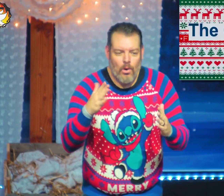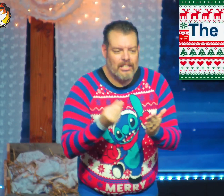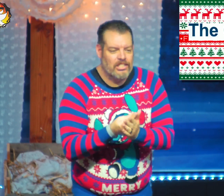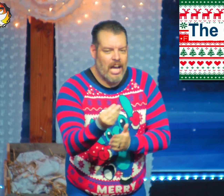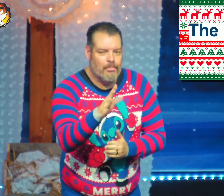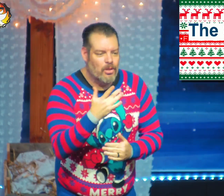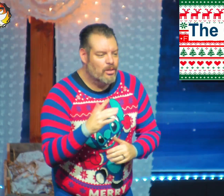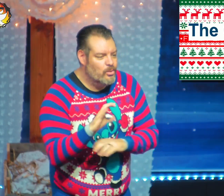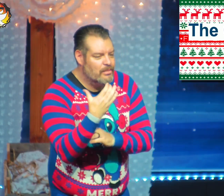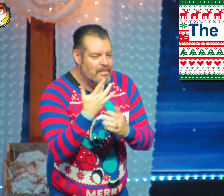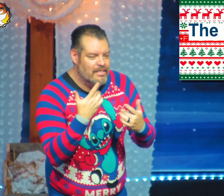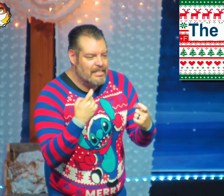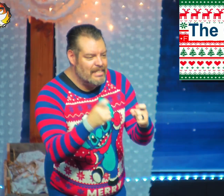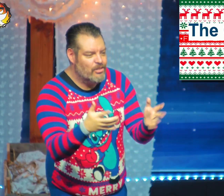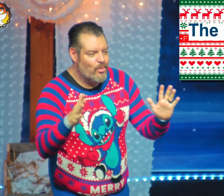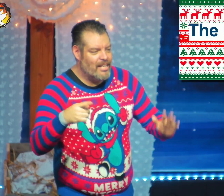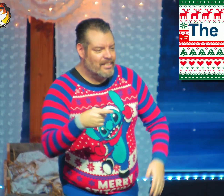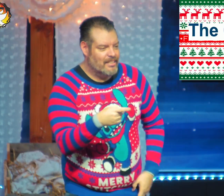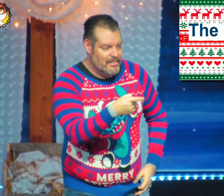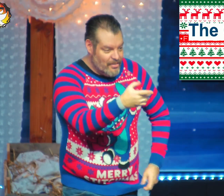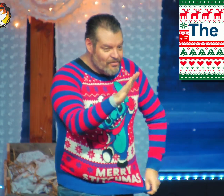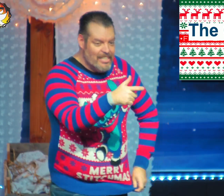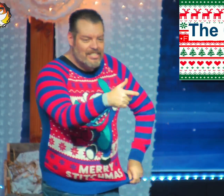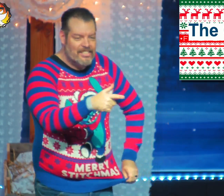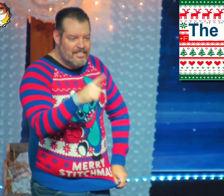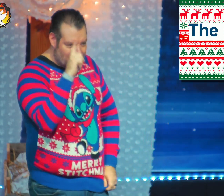But sometimes those thoughts become